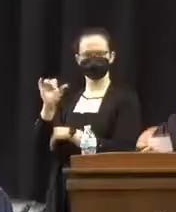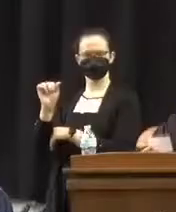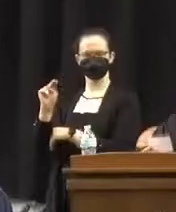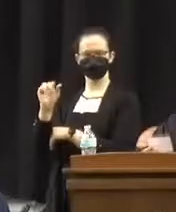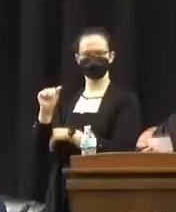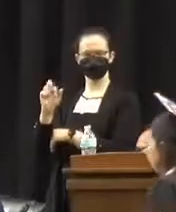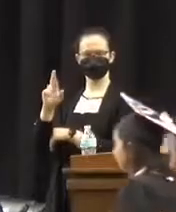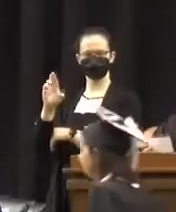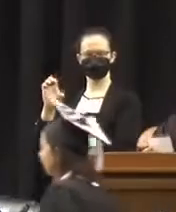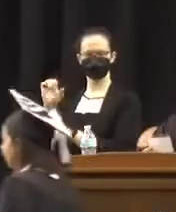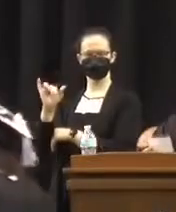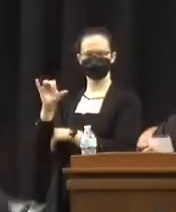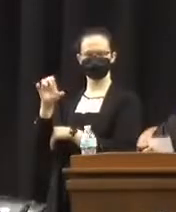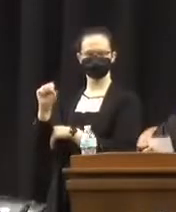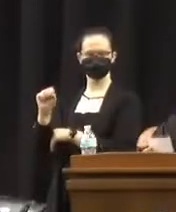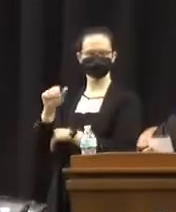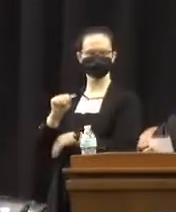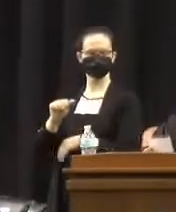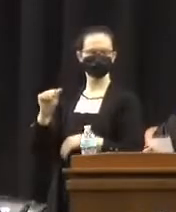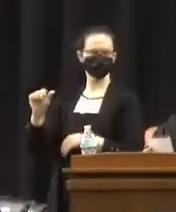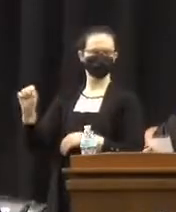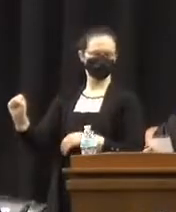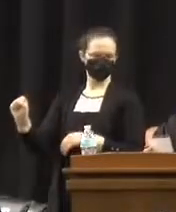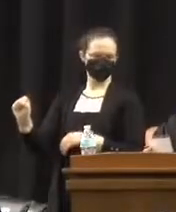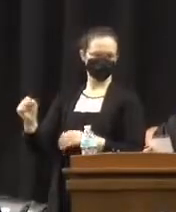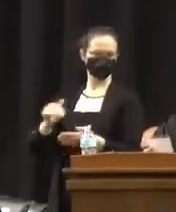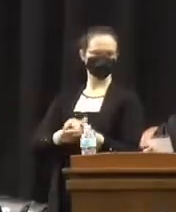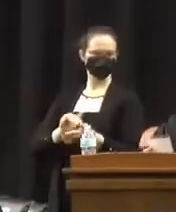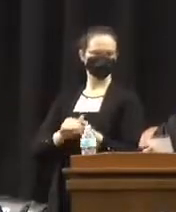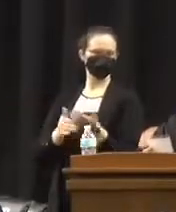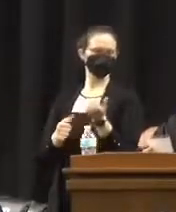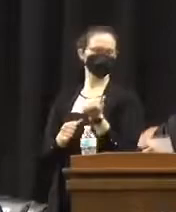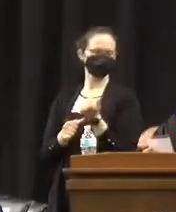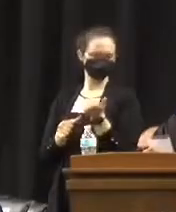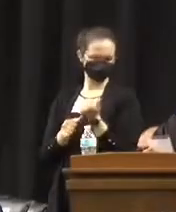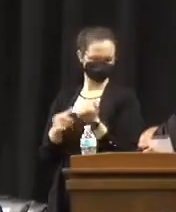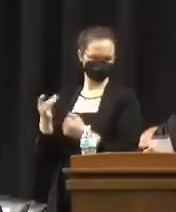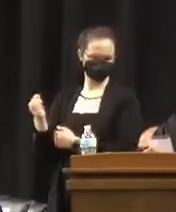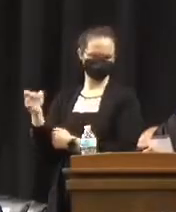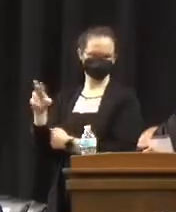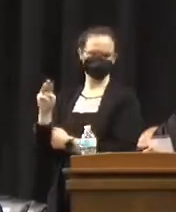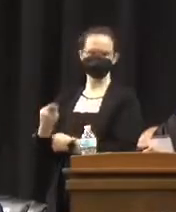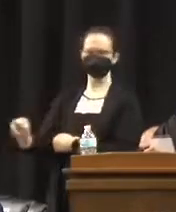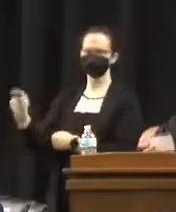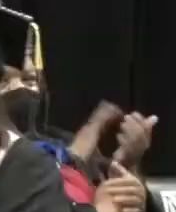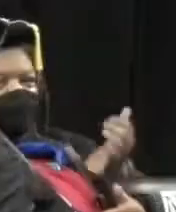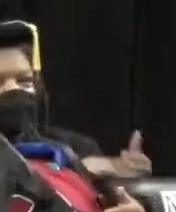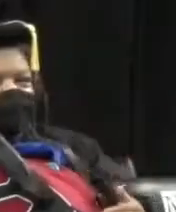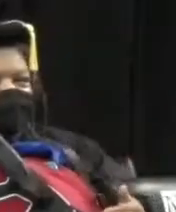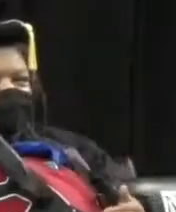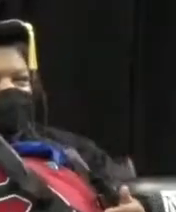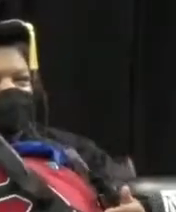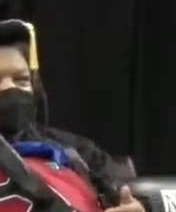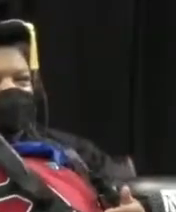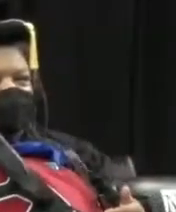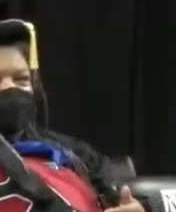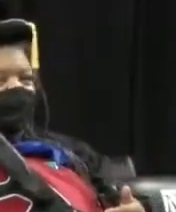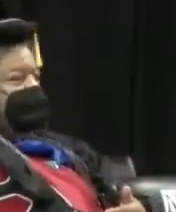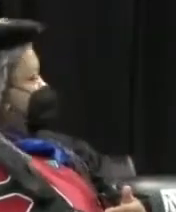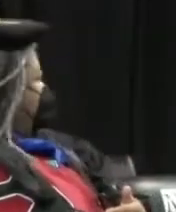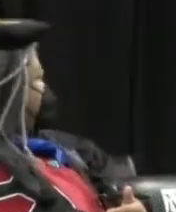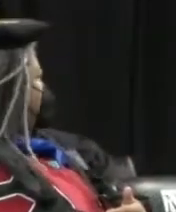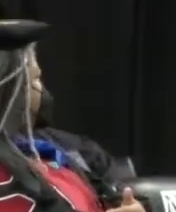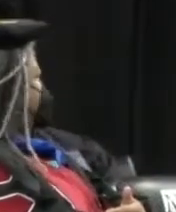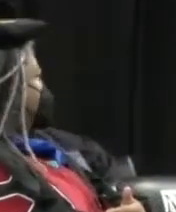Adriana Reyes, Associate of Applied Science, Medical Assisting, Crimson Scholar, Meritorious Graduate.